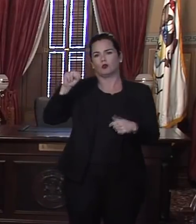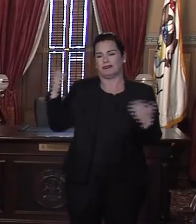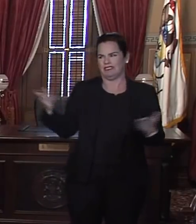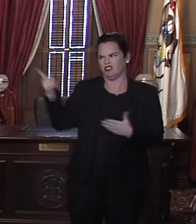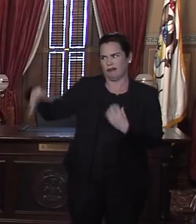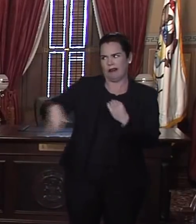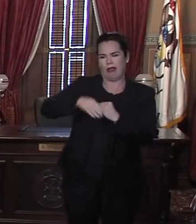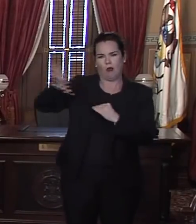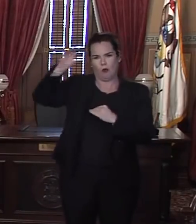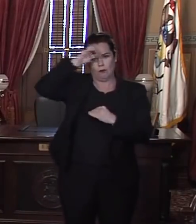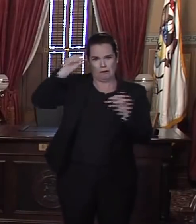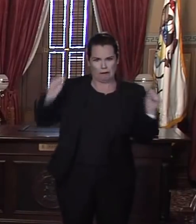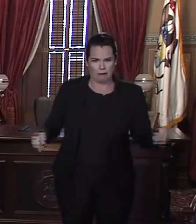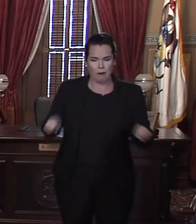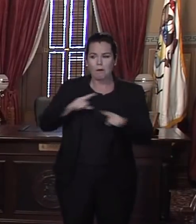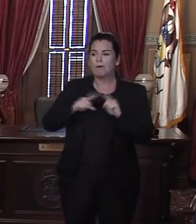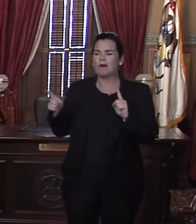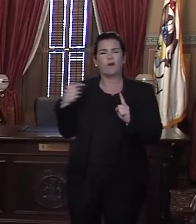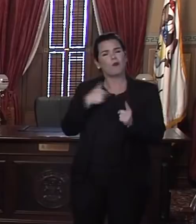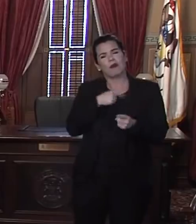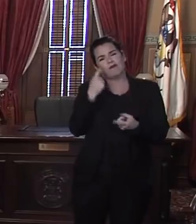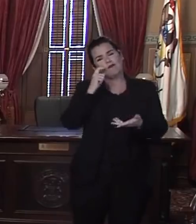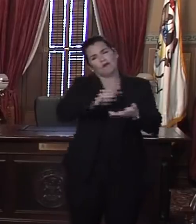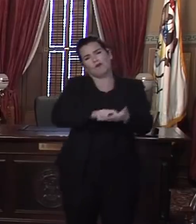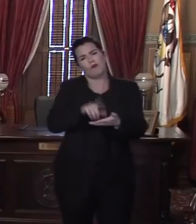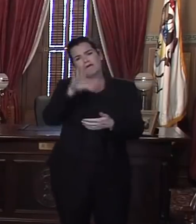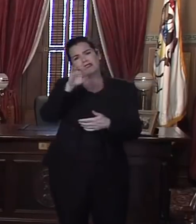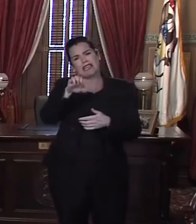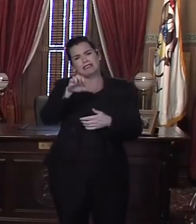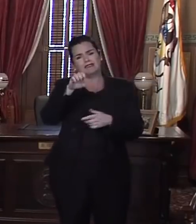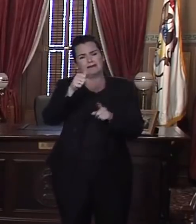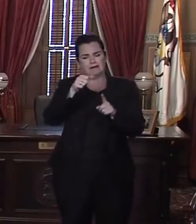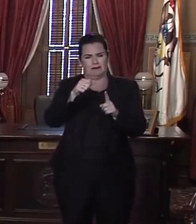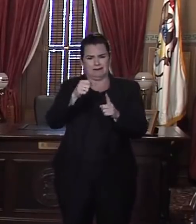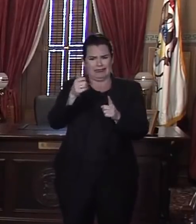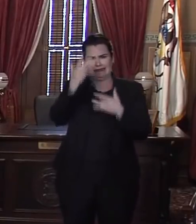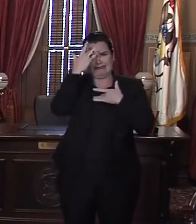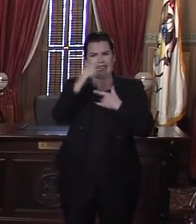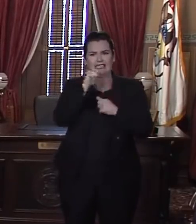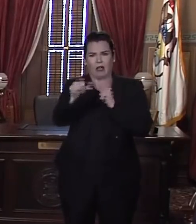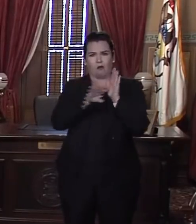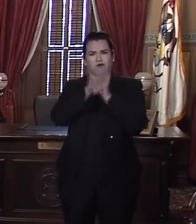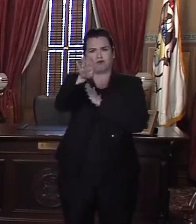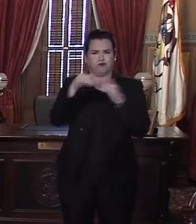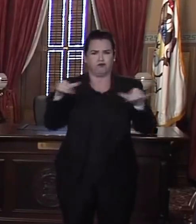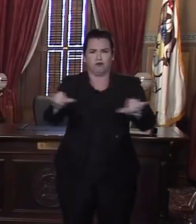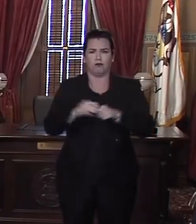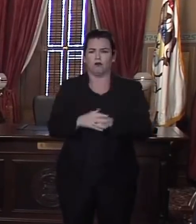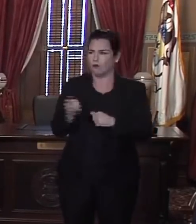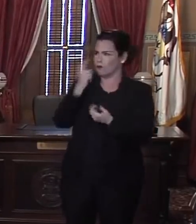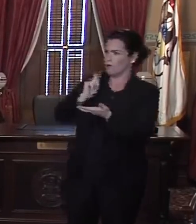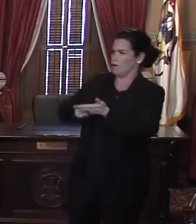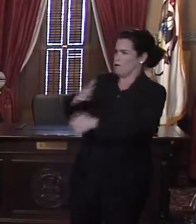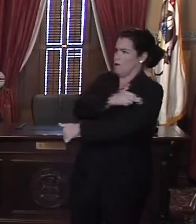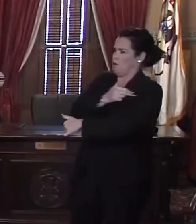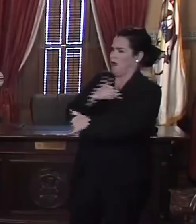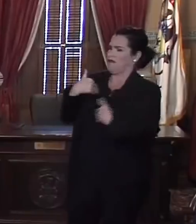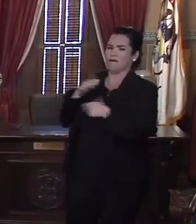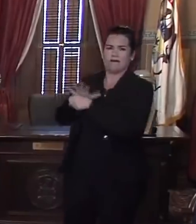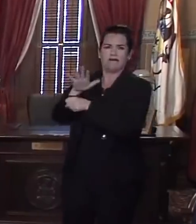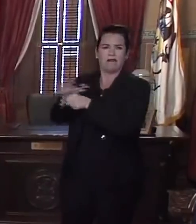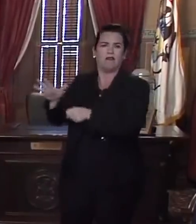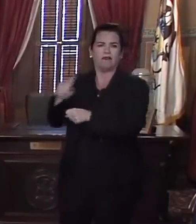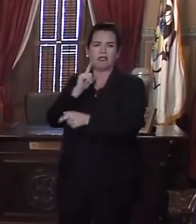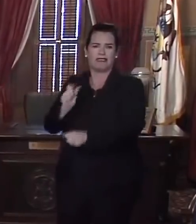this. You know, we've got to see that cases are not climbing. We've got to know that we've got the resources in our hospitals to meet the needs that